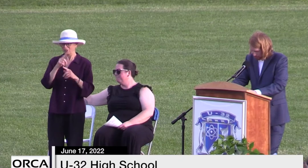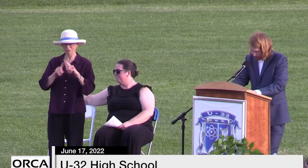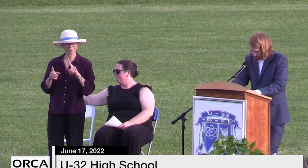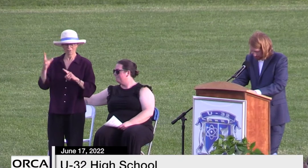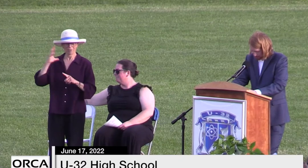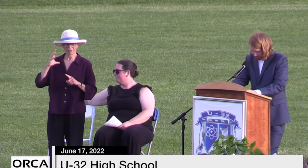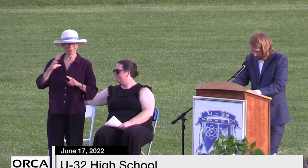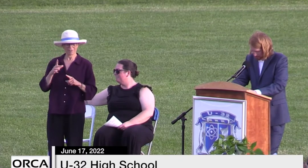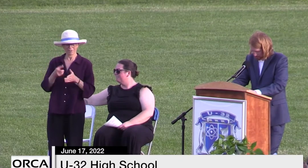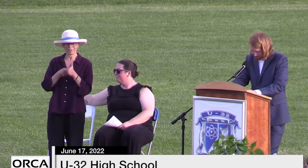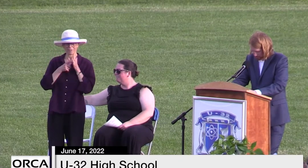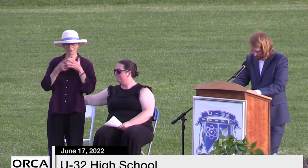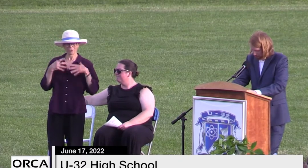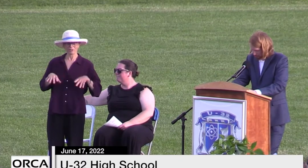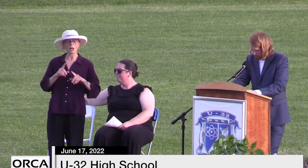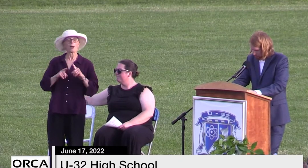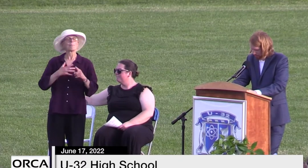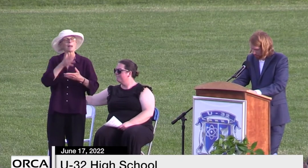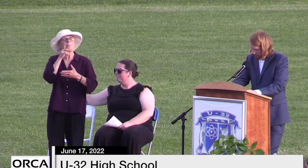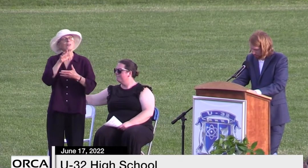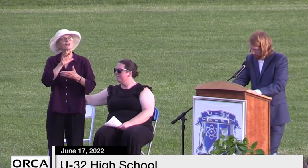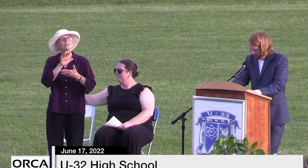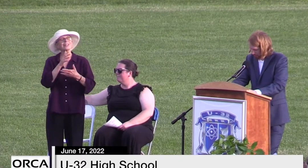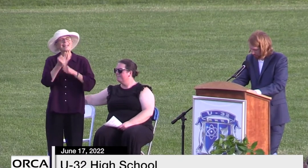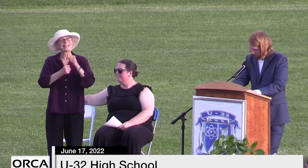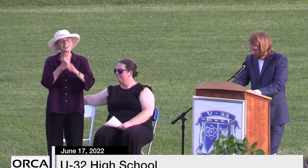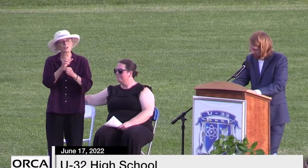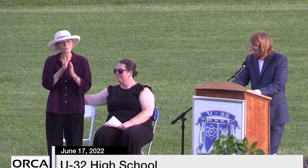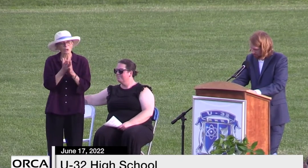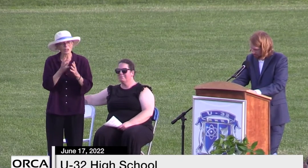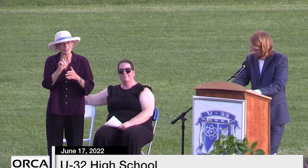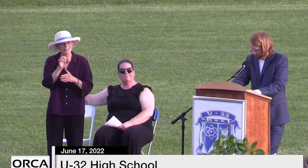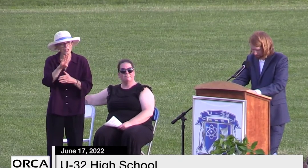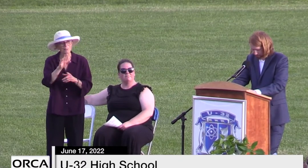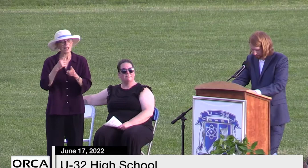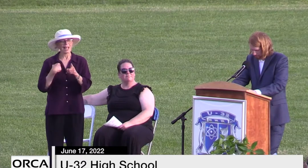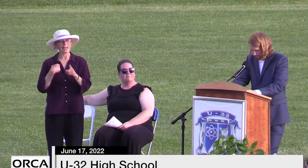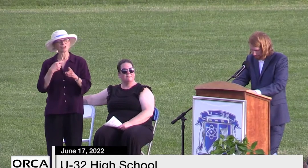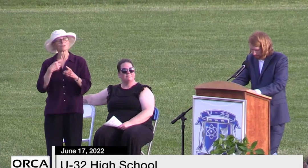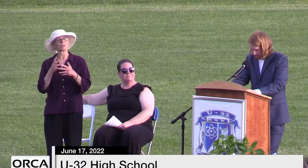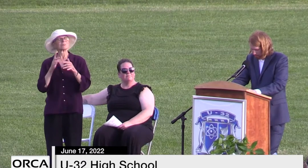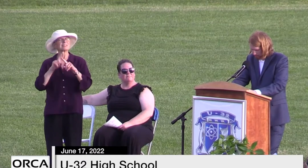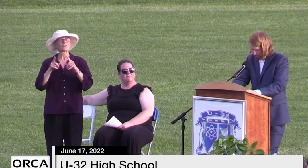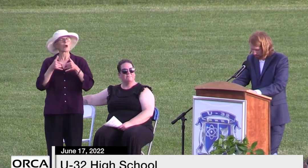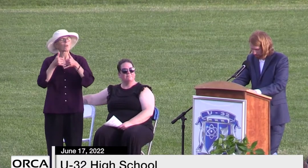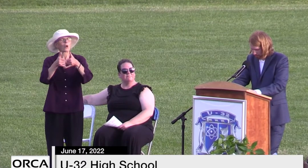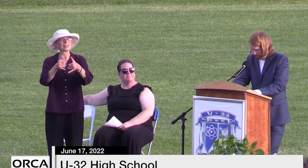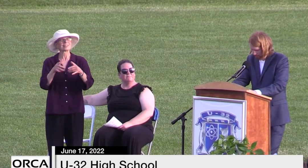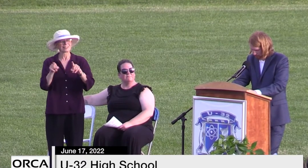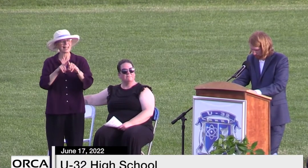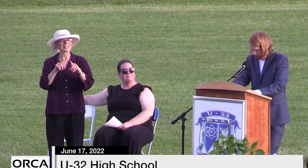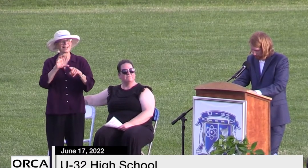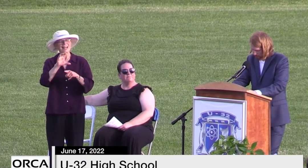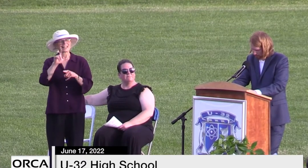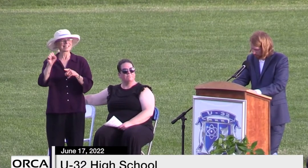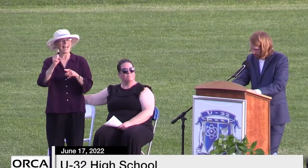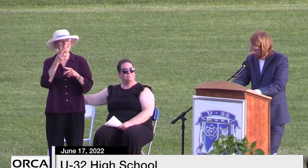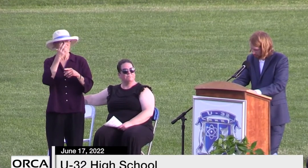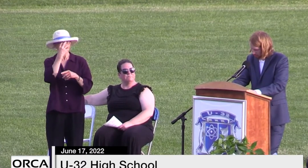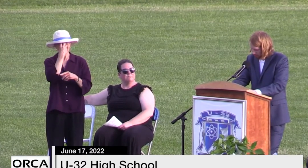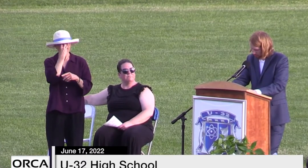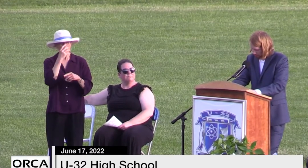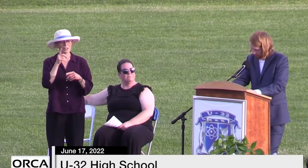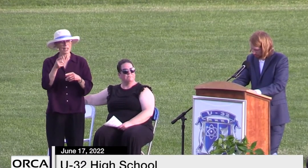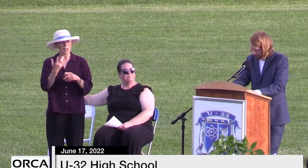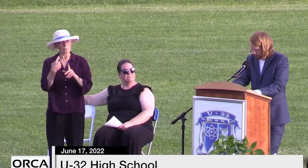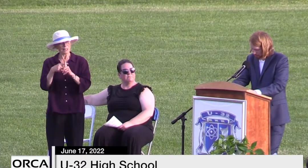My mother was also in the yearbook club and was awarded several superlatives, like class clown. Not only was she crushing in school, she met someone